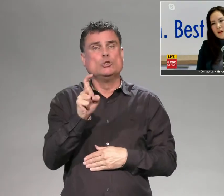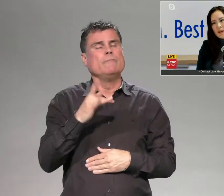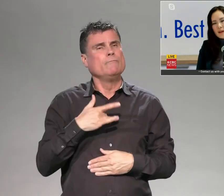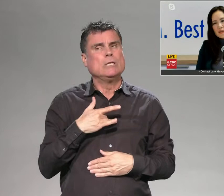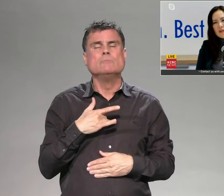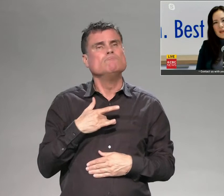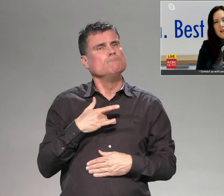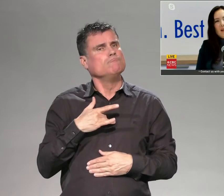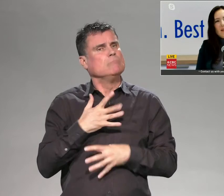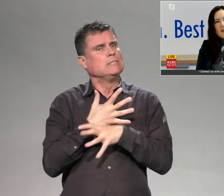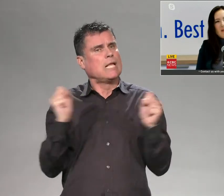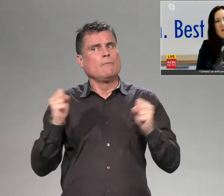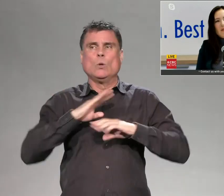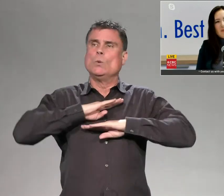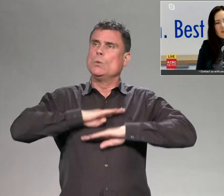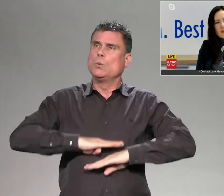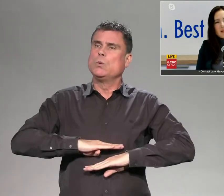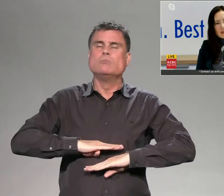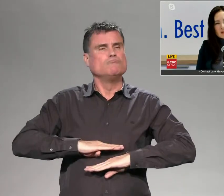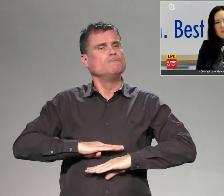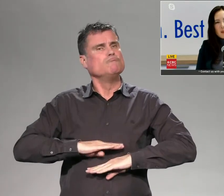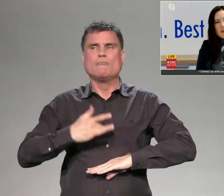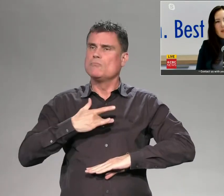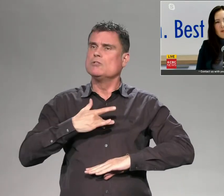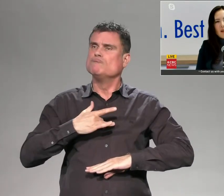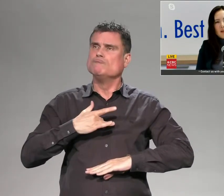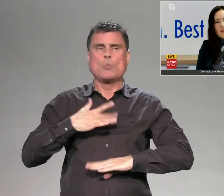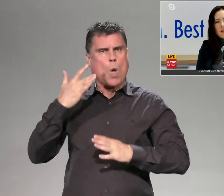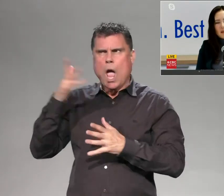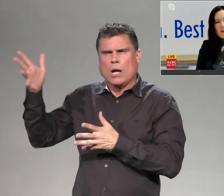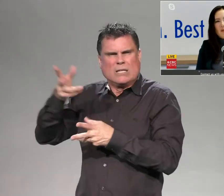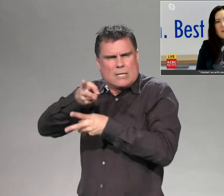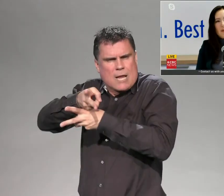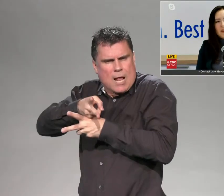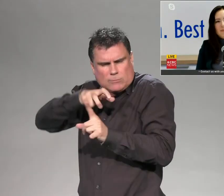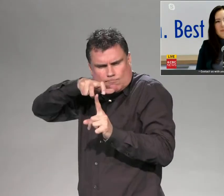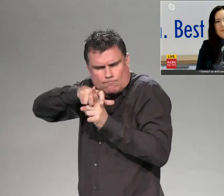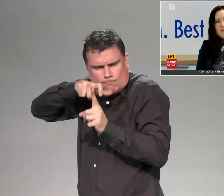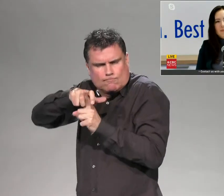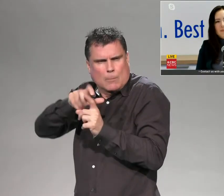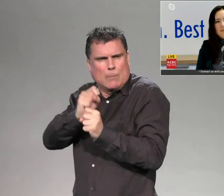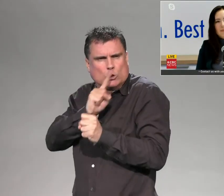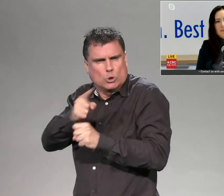as well as lots of evidence that's being generated globally.